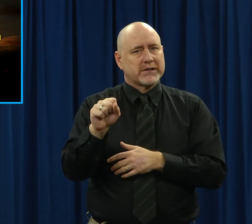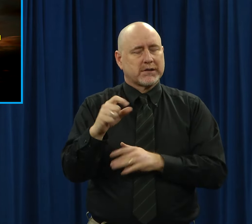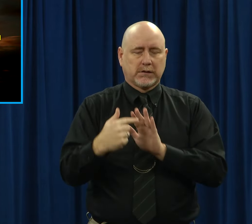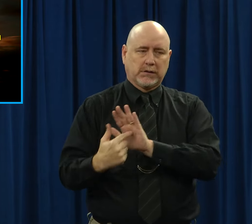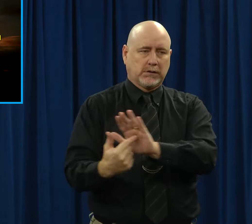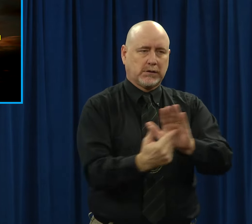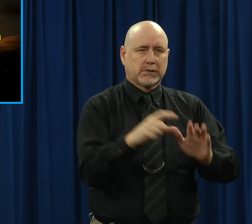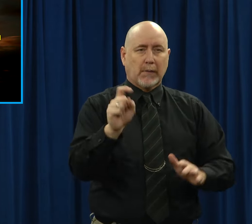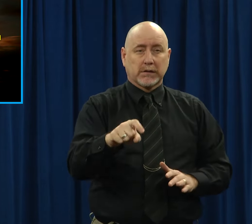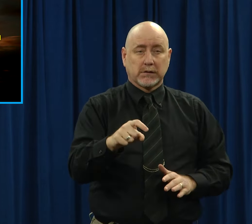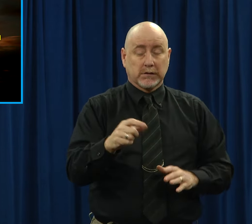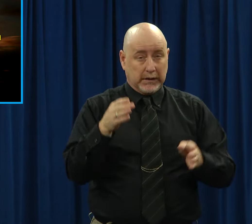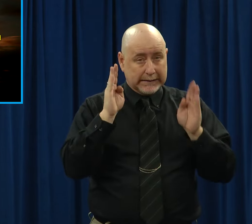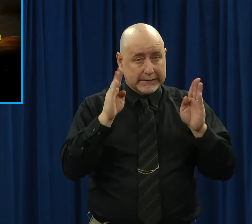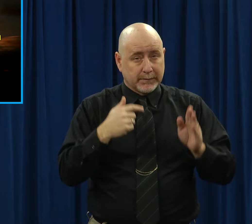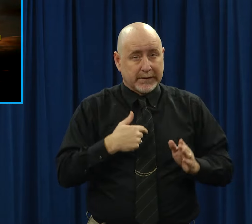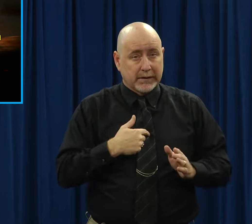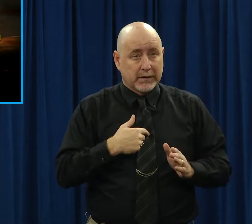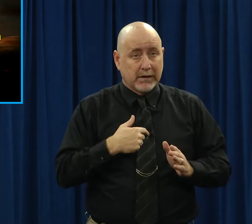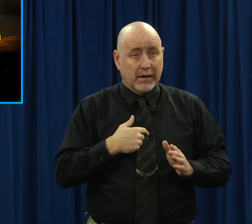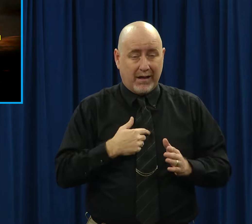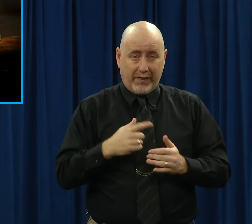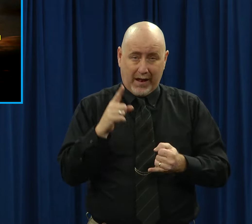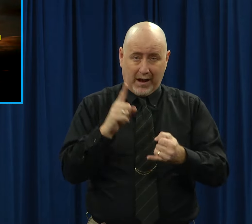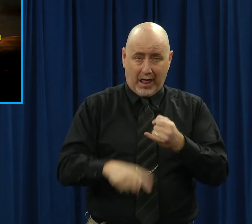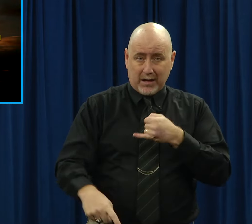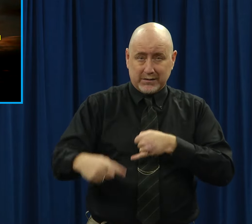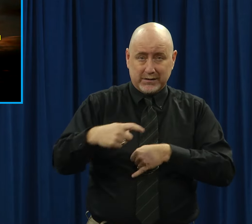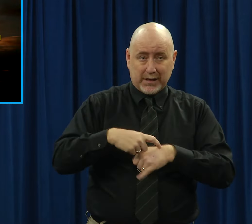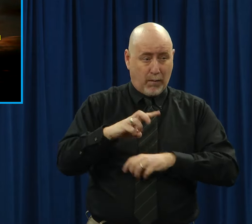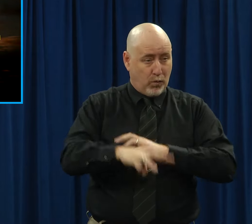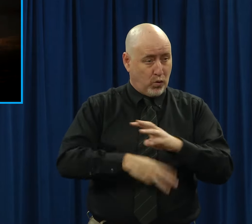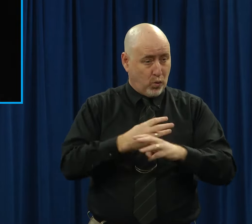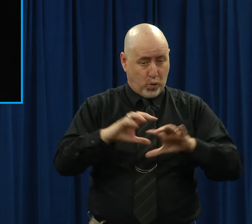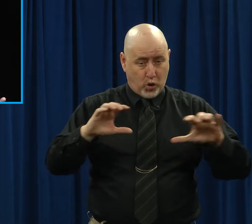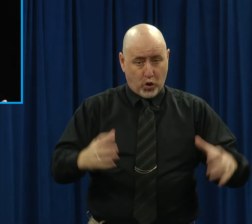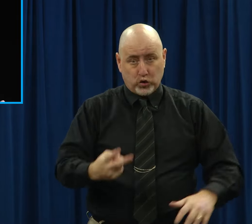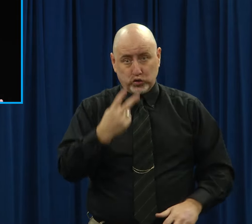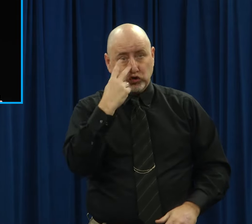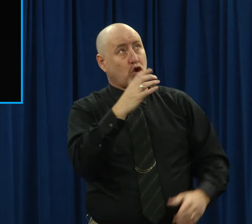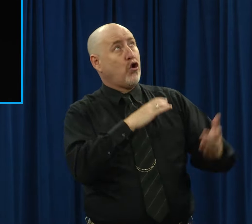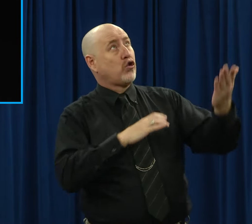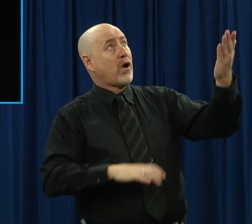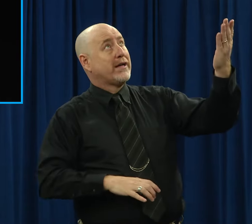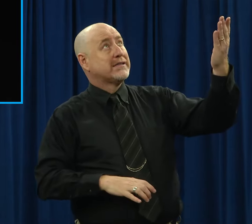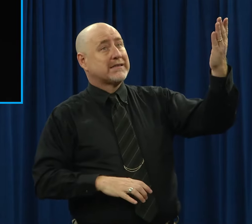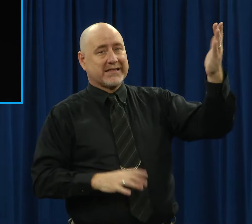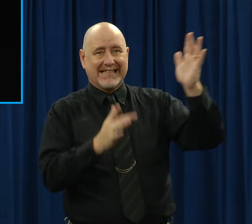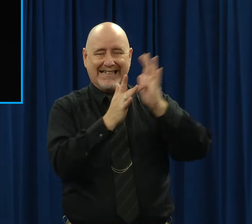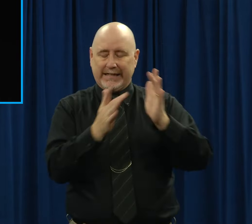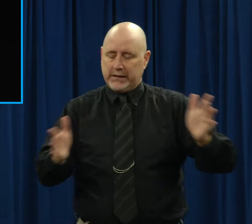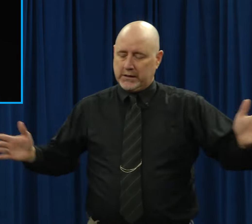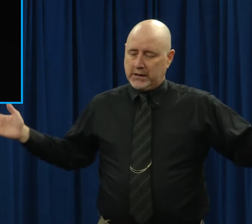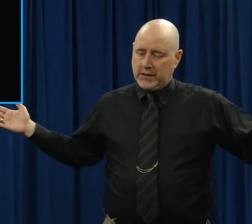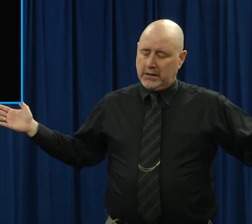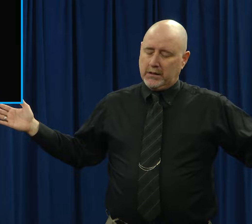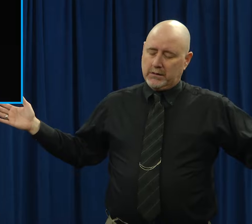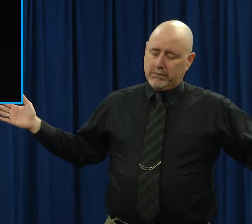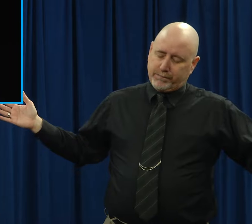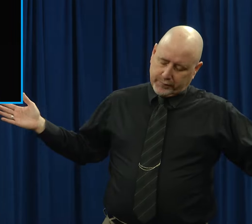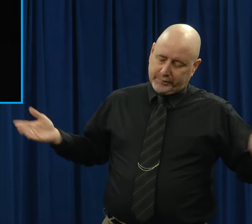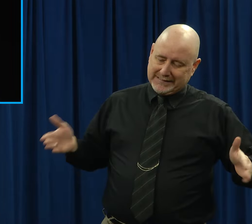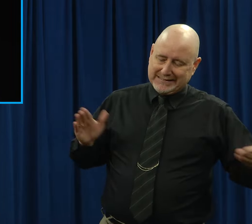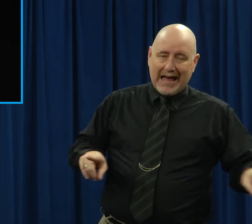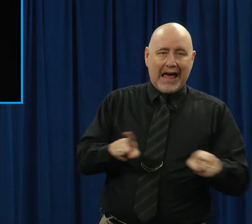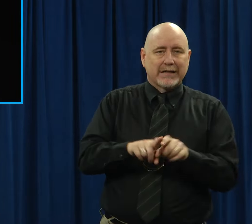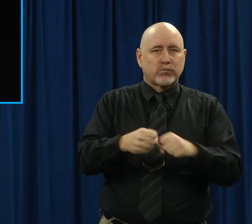righteousness must be displayed. Now listen to me. The last time that the world saw Christ, He was dying